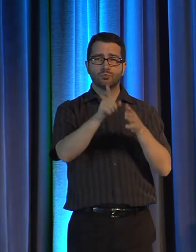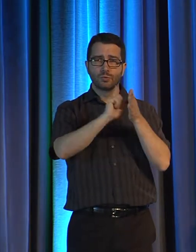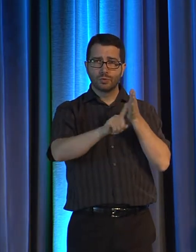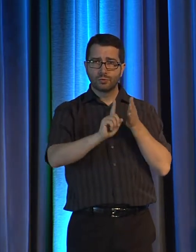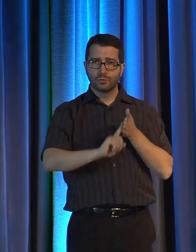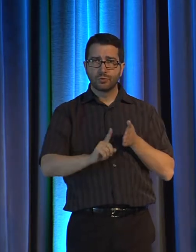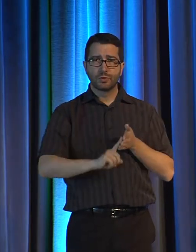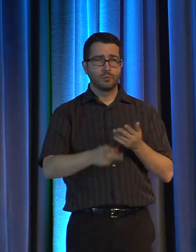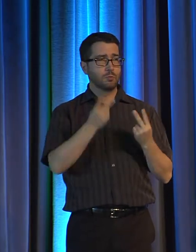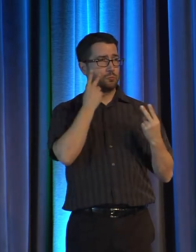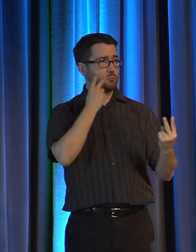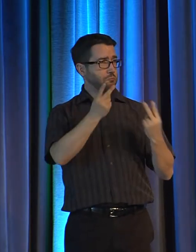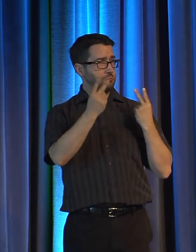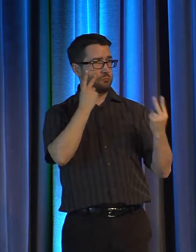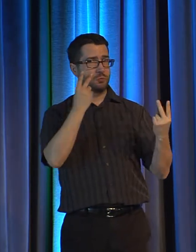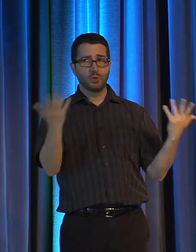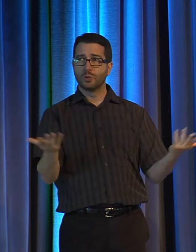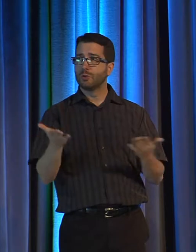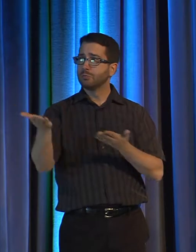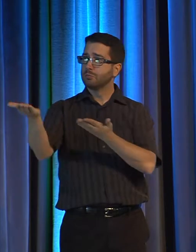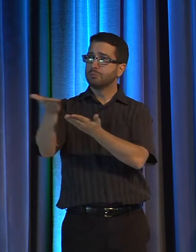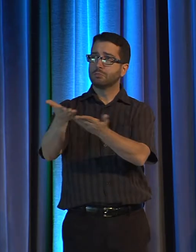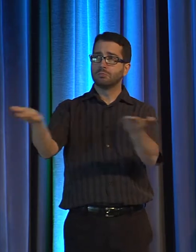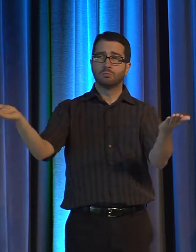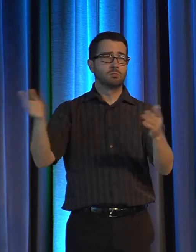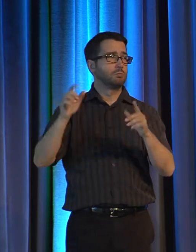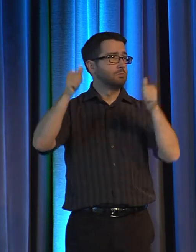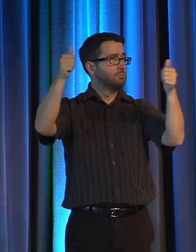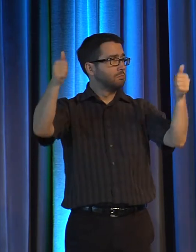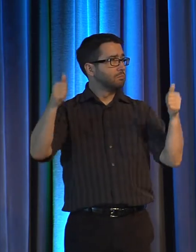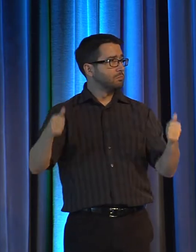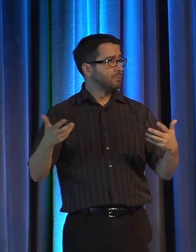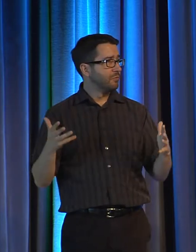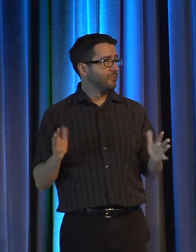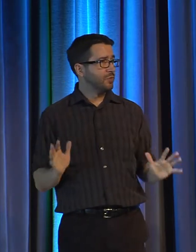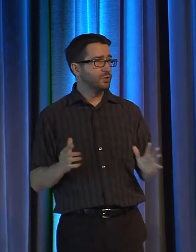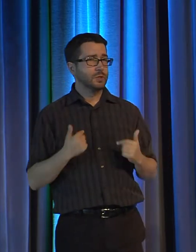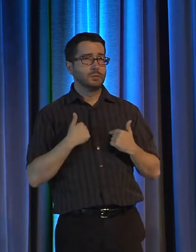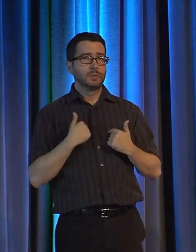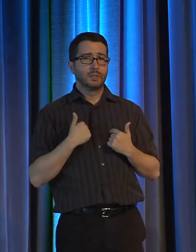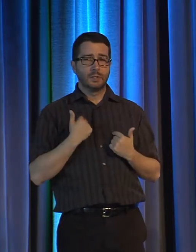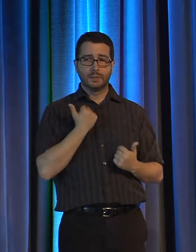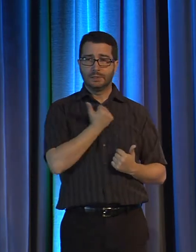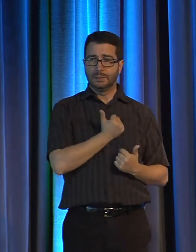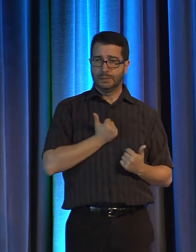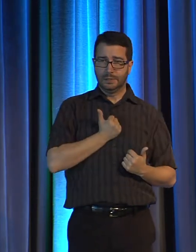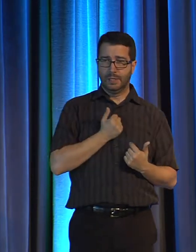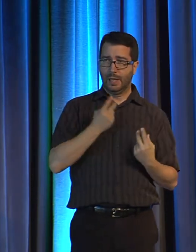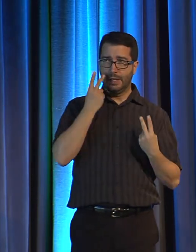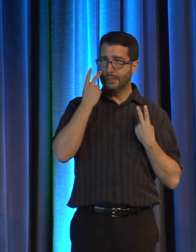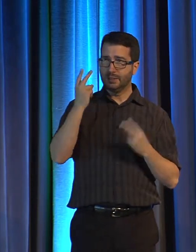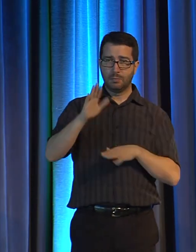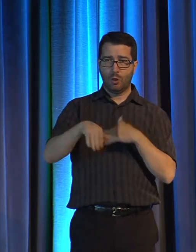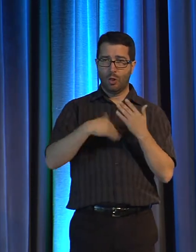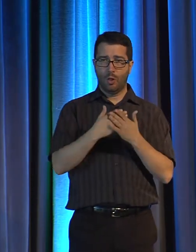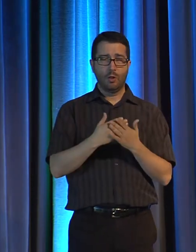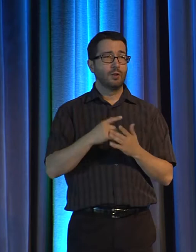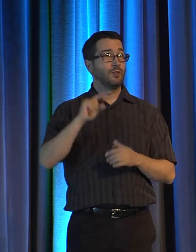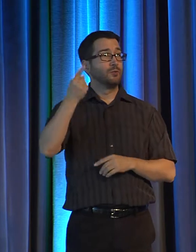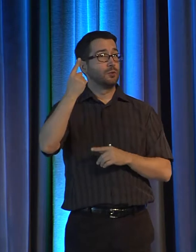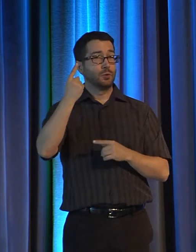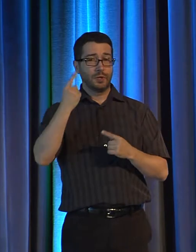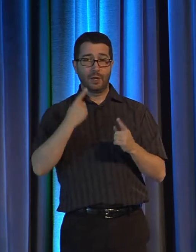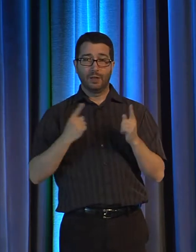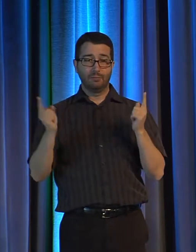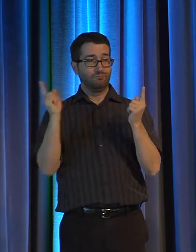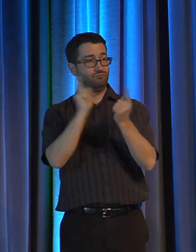that work here on the floor with these poster presentations. I unfortunately, Frank, did not get to see all of them. I got stopped at the first one and